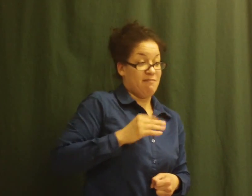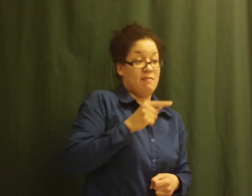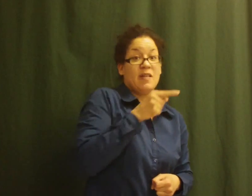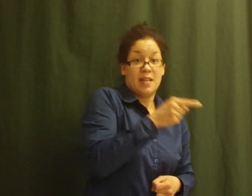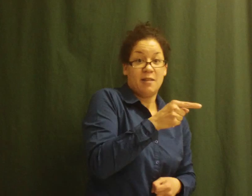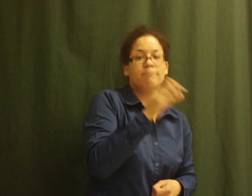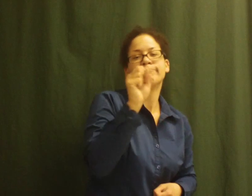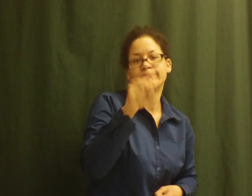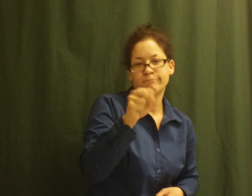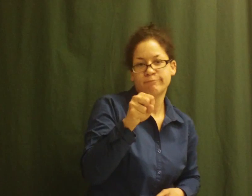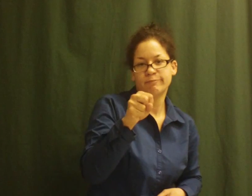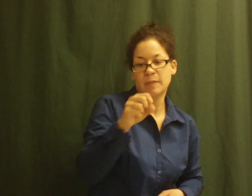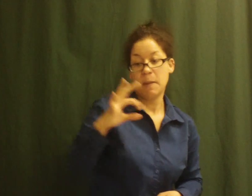interest.